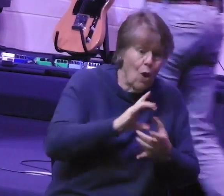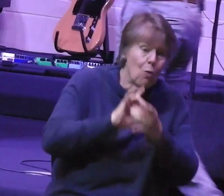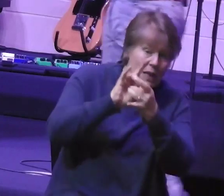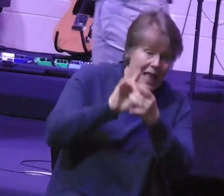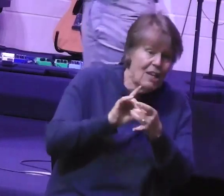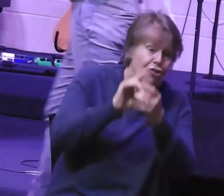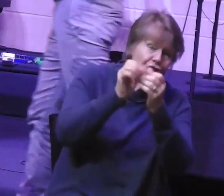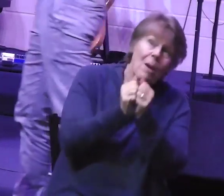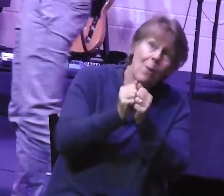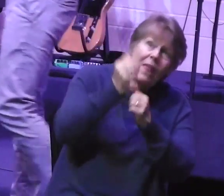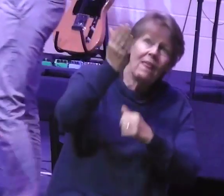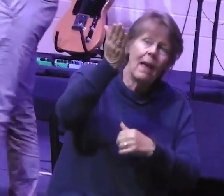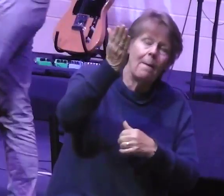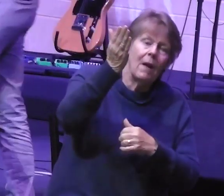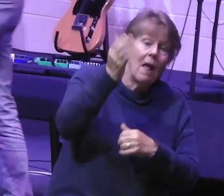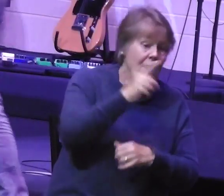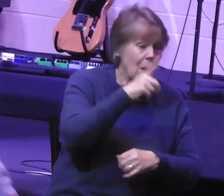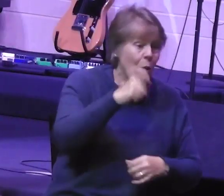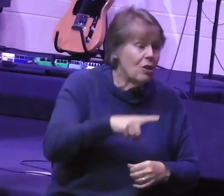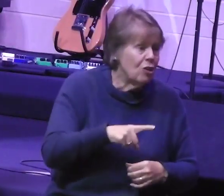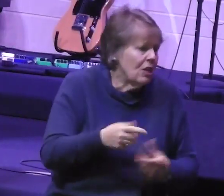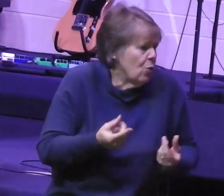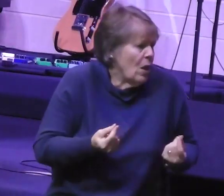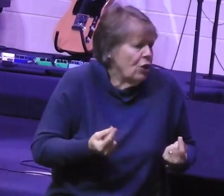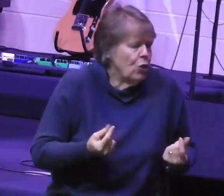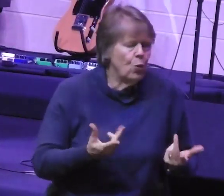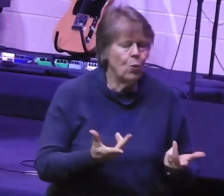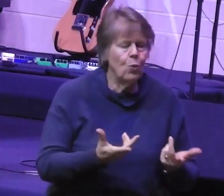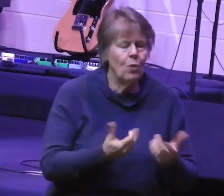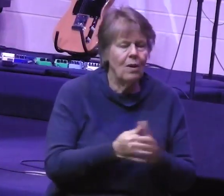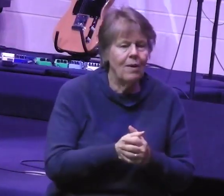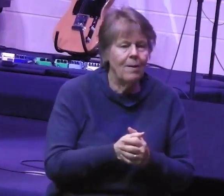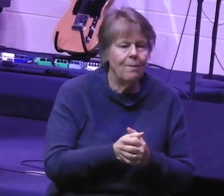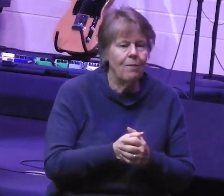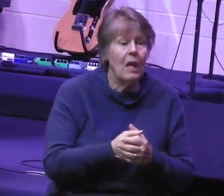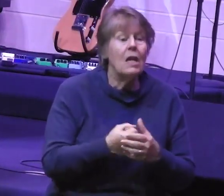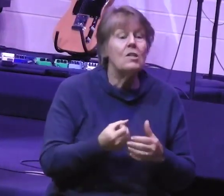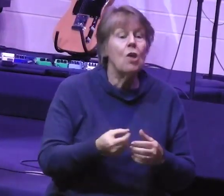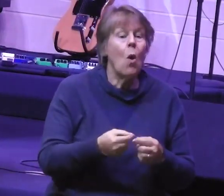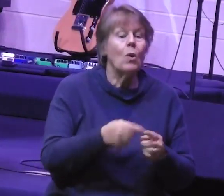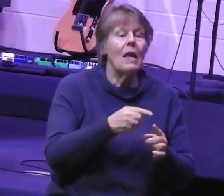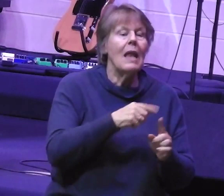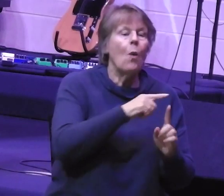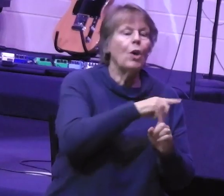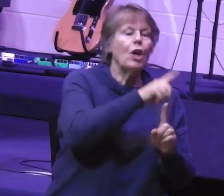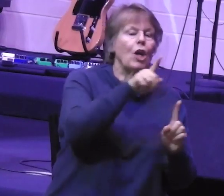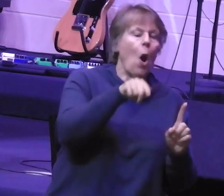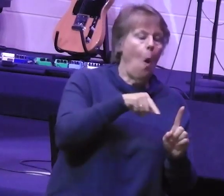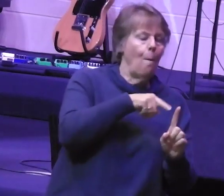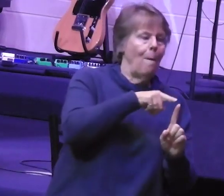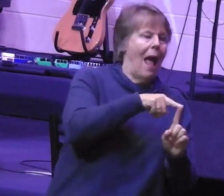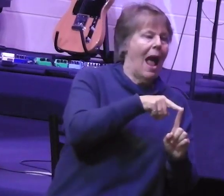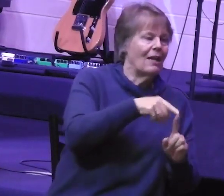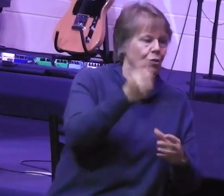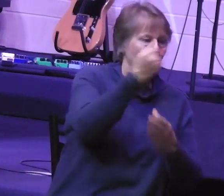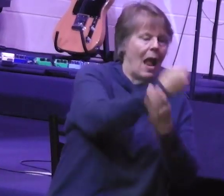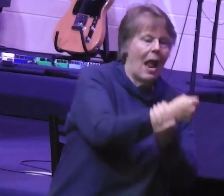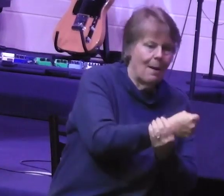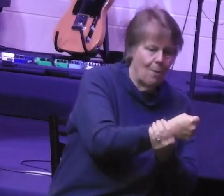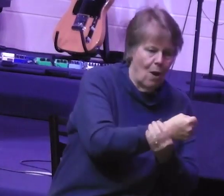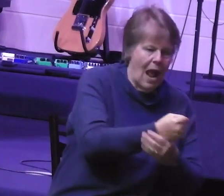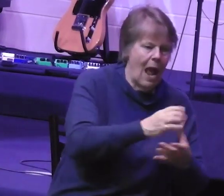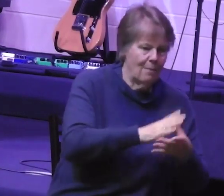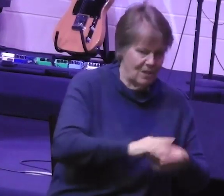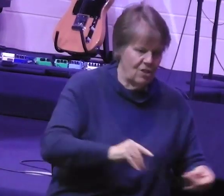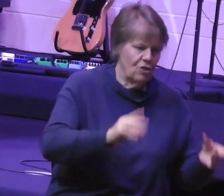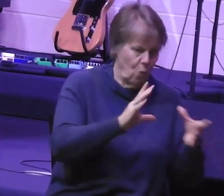with him. And the question is, what are we going to do about it? Here's how the Abraham story continues, and it might give us a little,